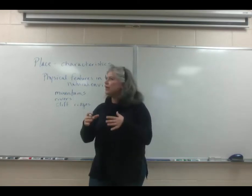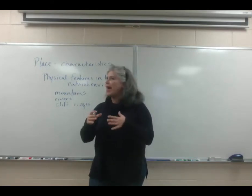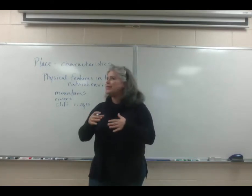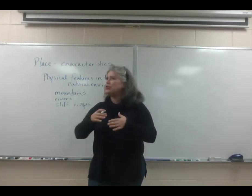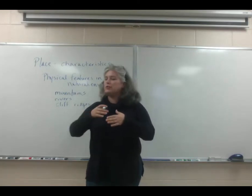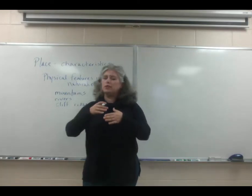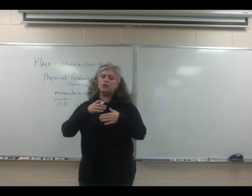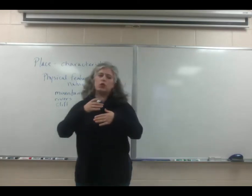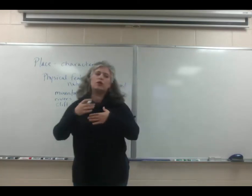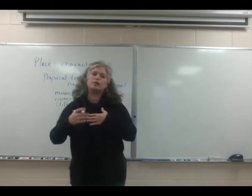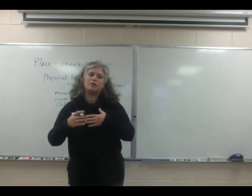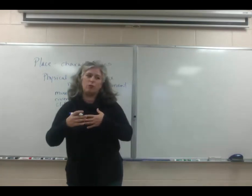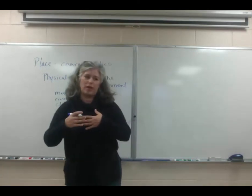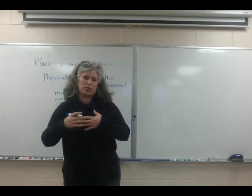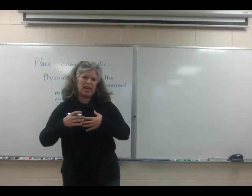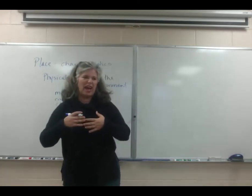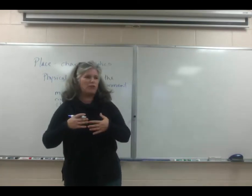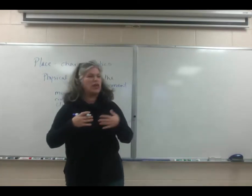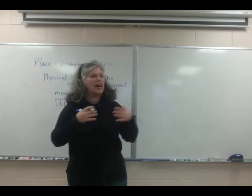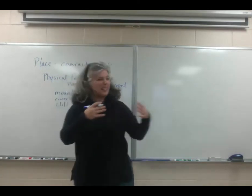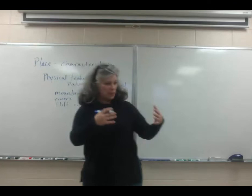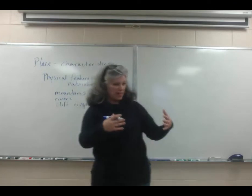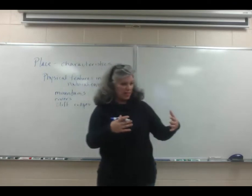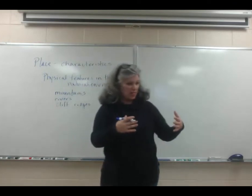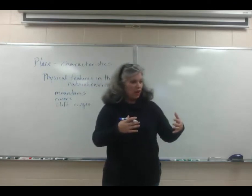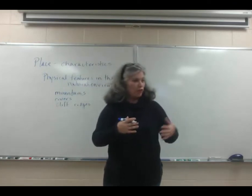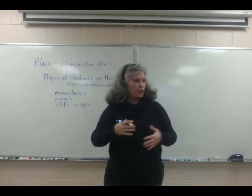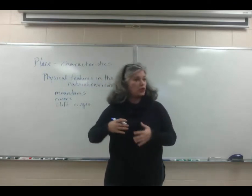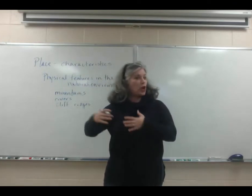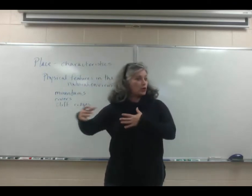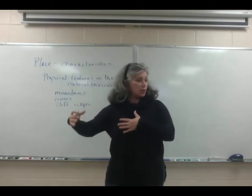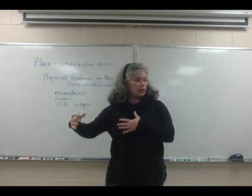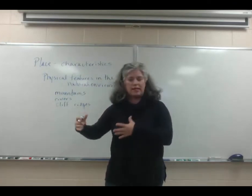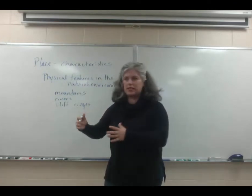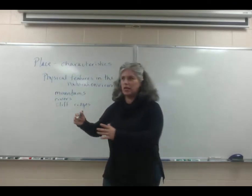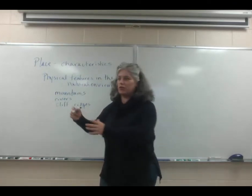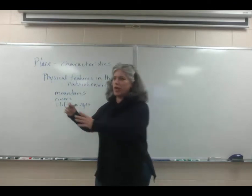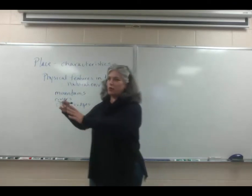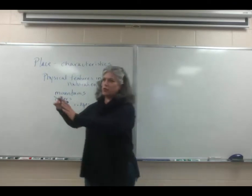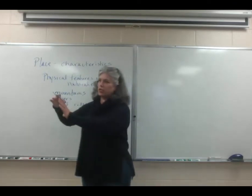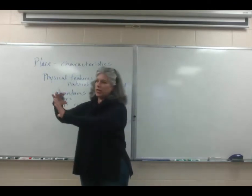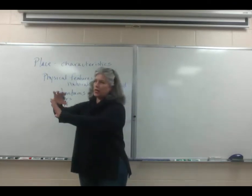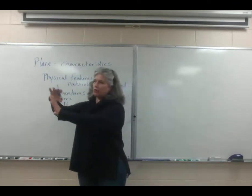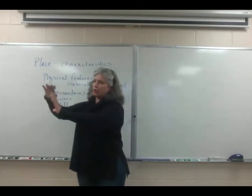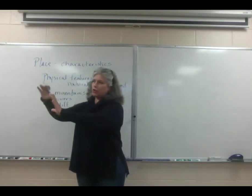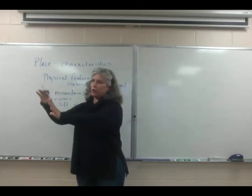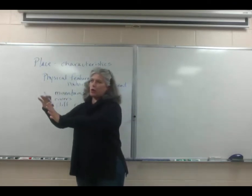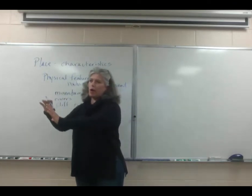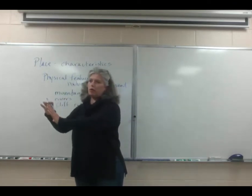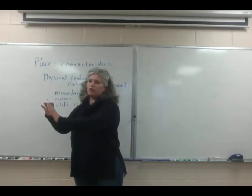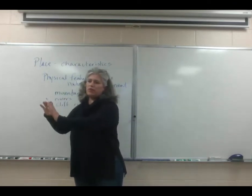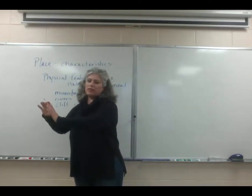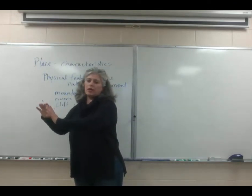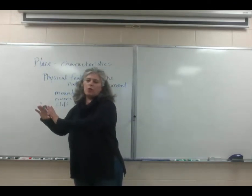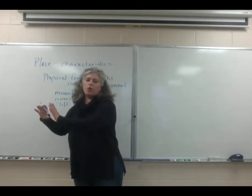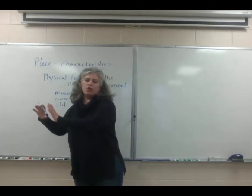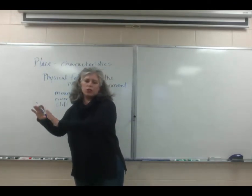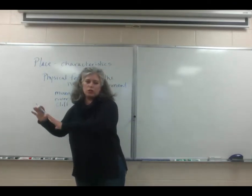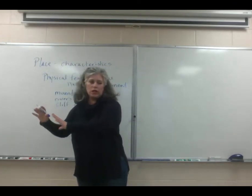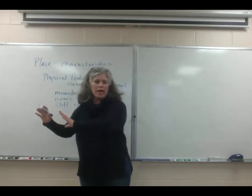at tourist information, advertisements for you to go someplace. The other day I was looking at a brochure about visiting Portugal, and